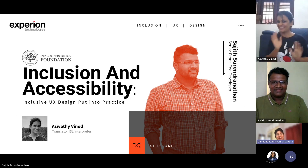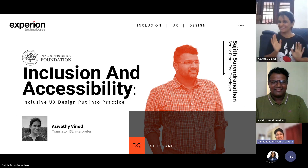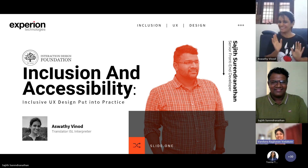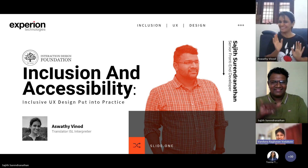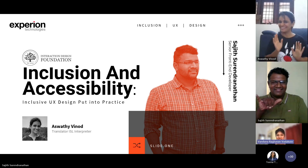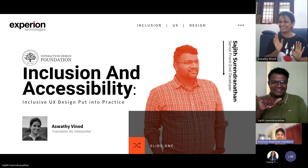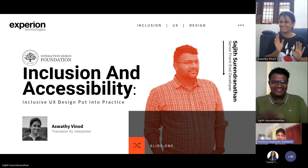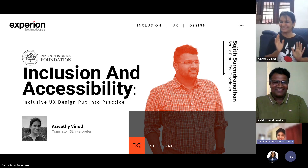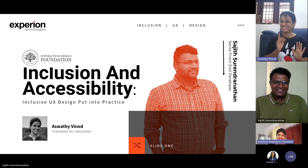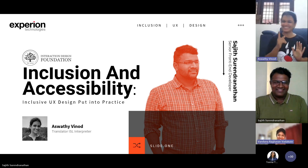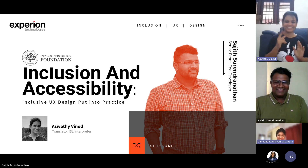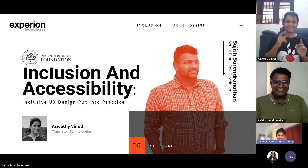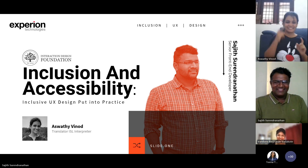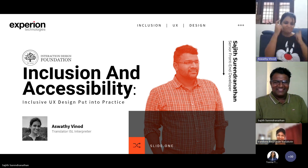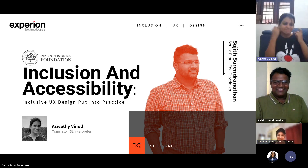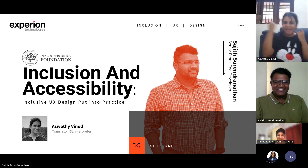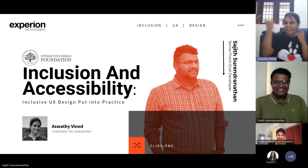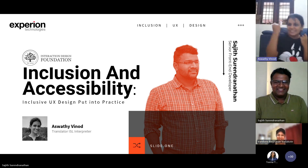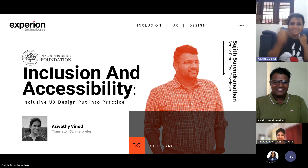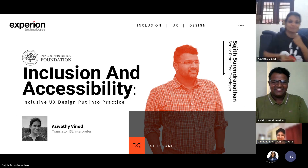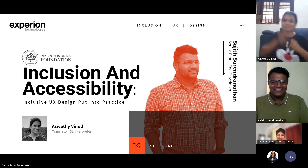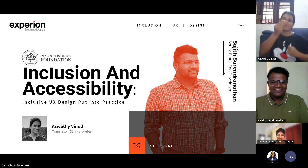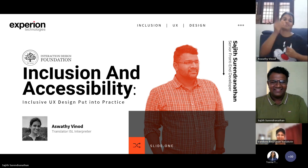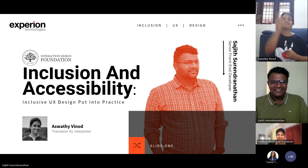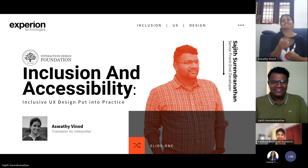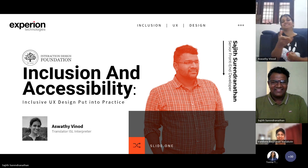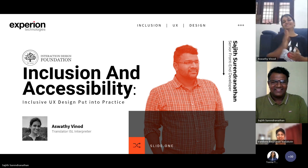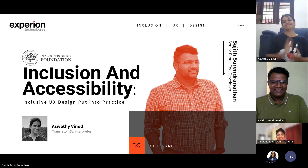a highly creative individual.